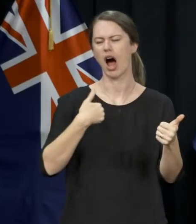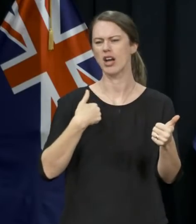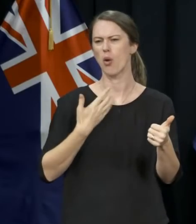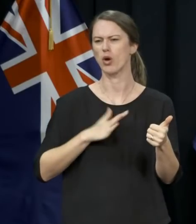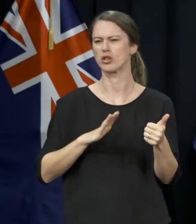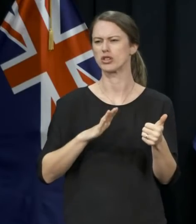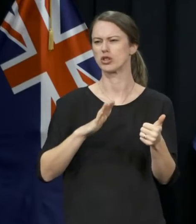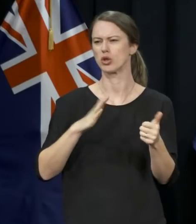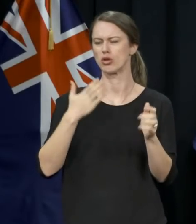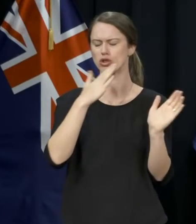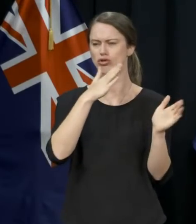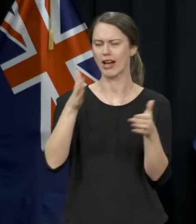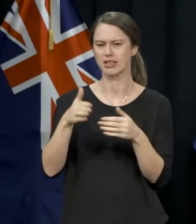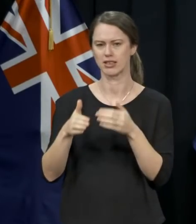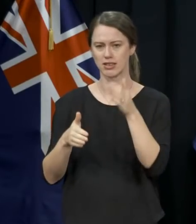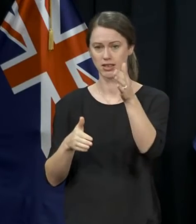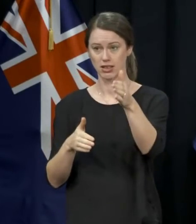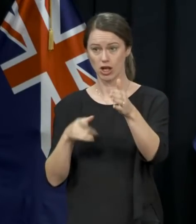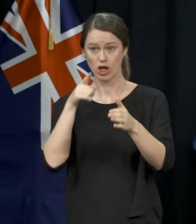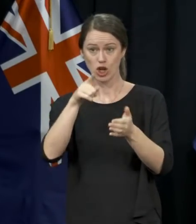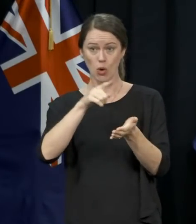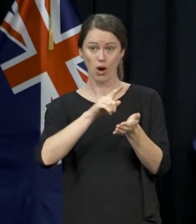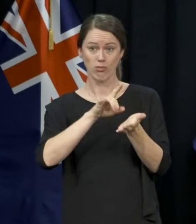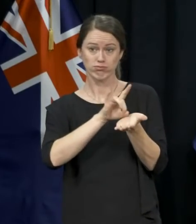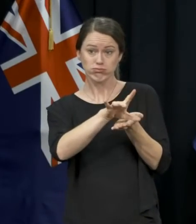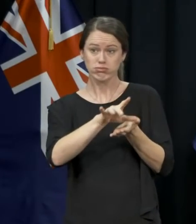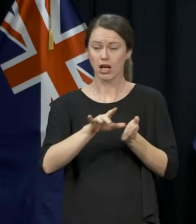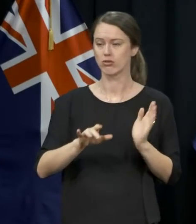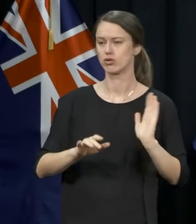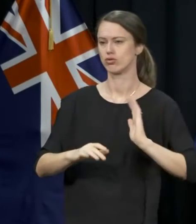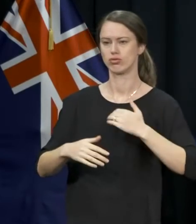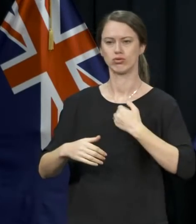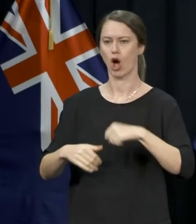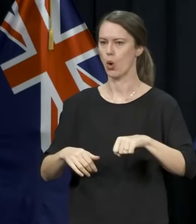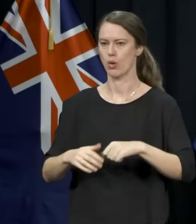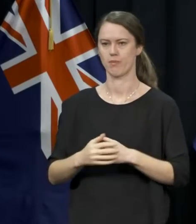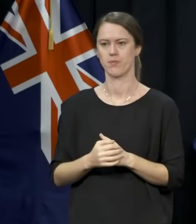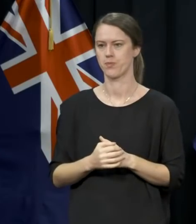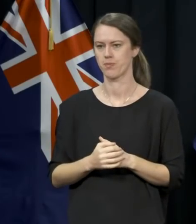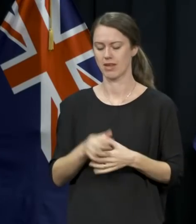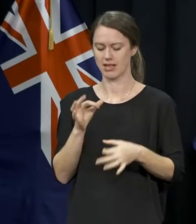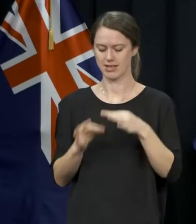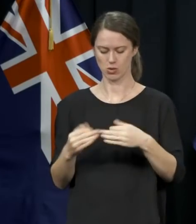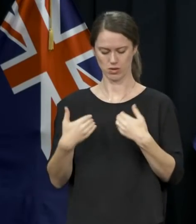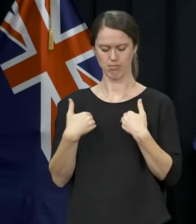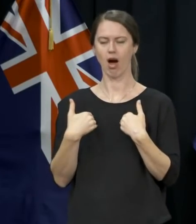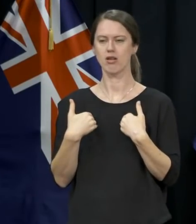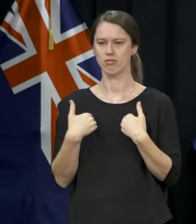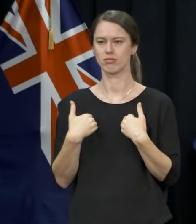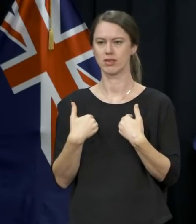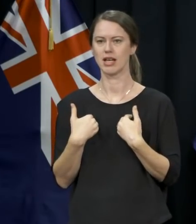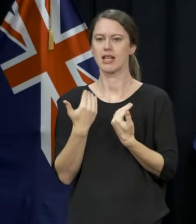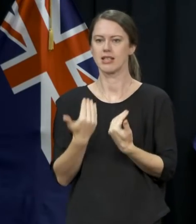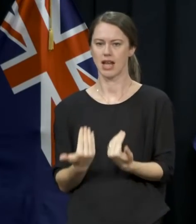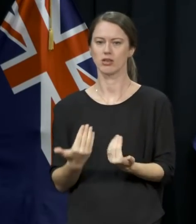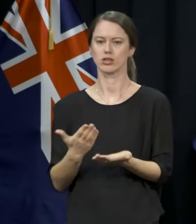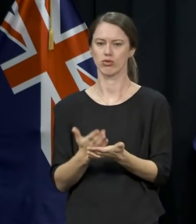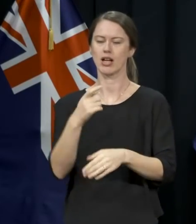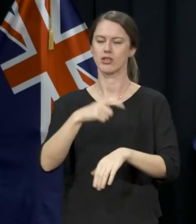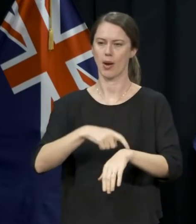distraction to that response. David Clark, were you pushed? No, the decision was mine. I believe now is the right